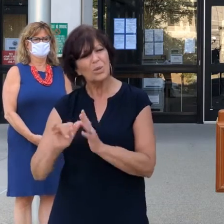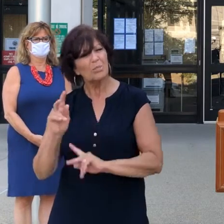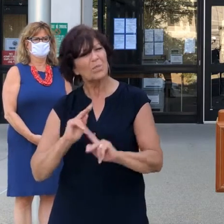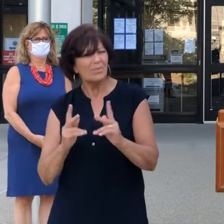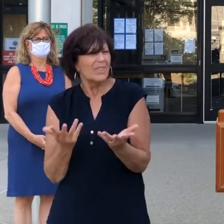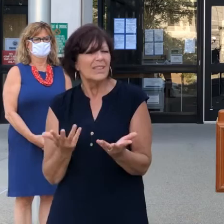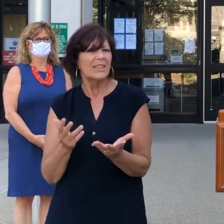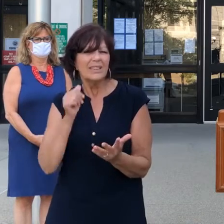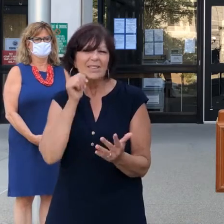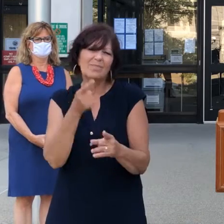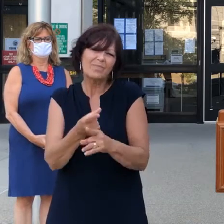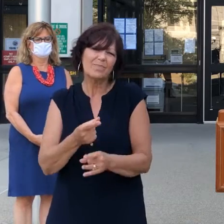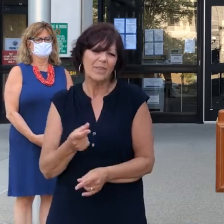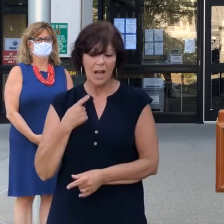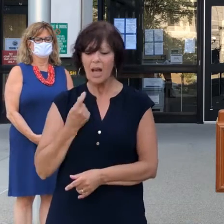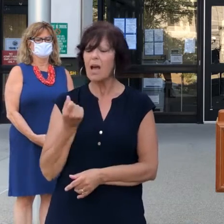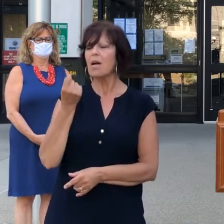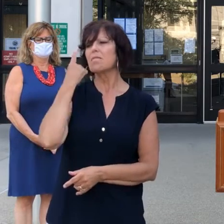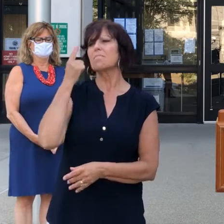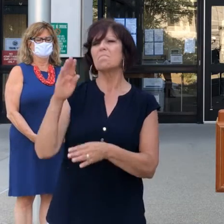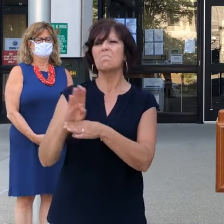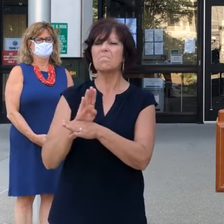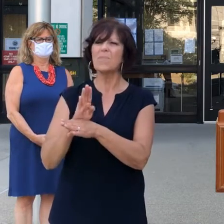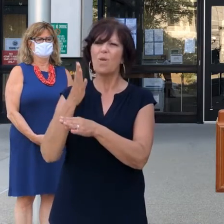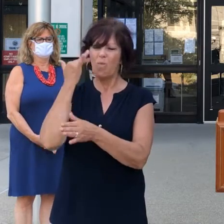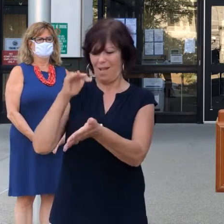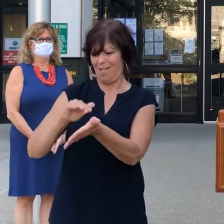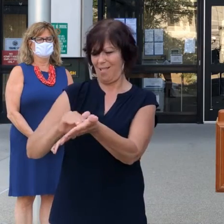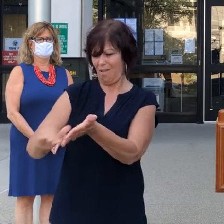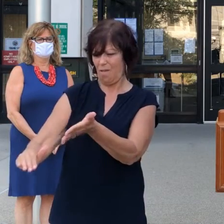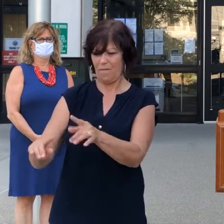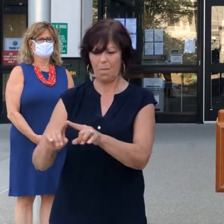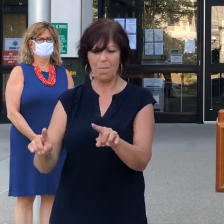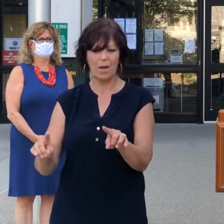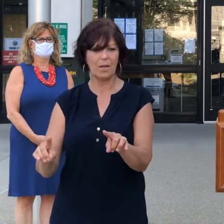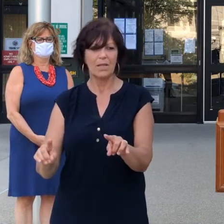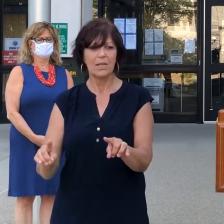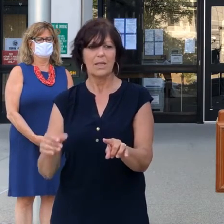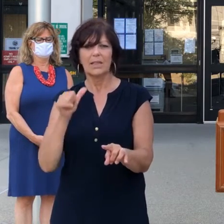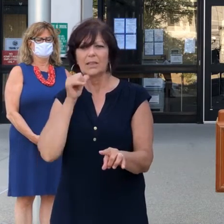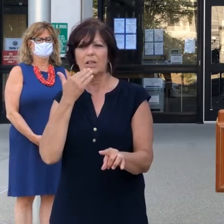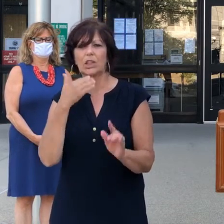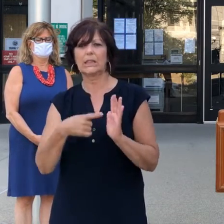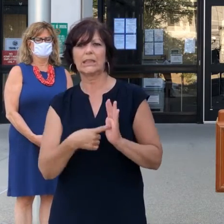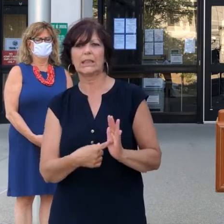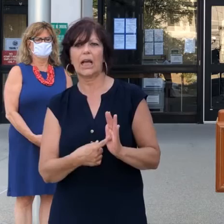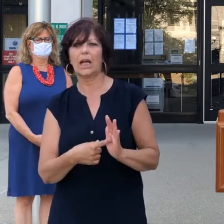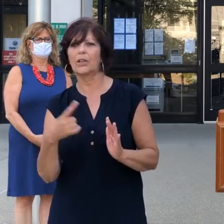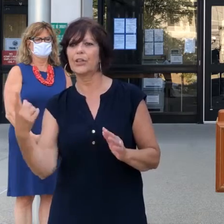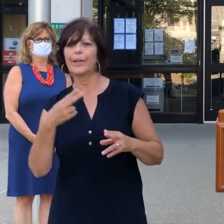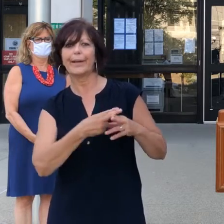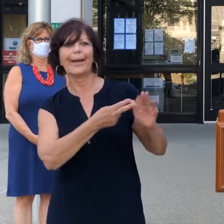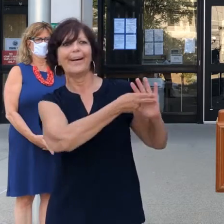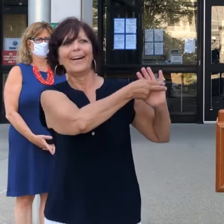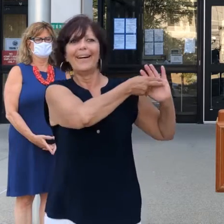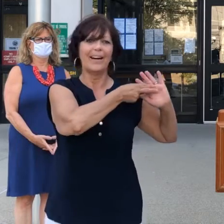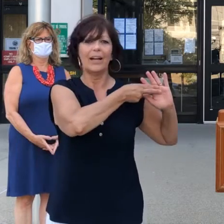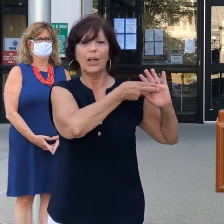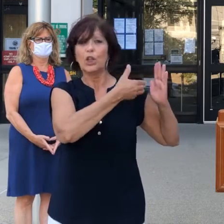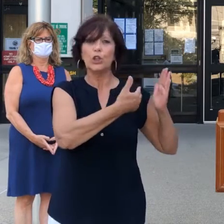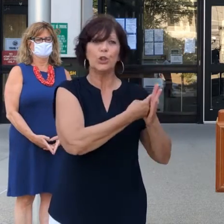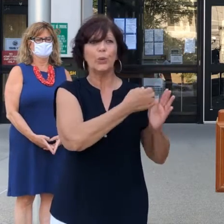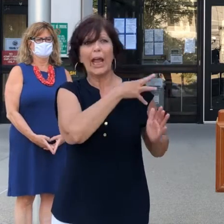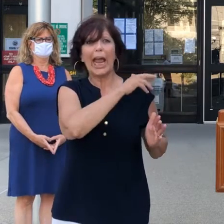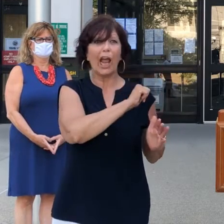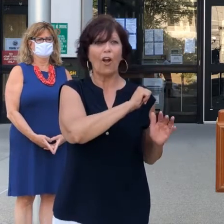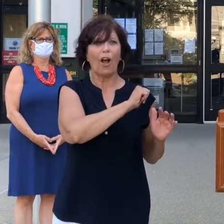off. I understand why businesses lay off, but it's not a good sign when you've got a name on the stadium that's owned by the